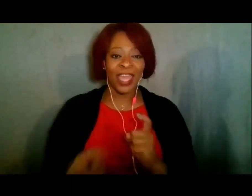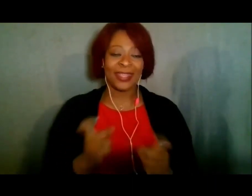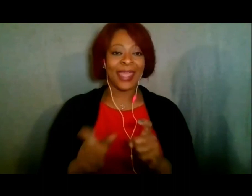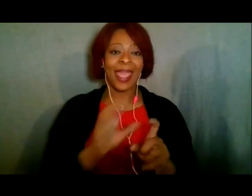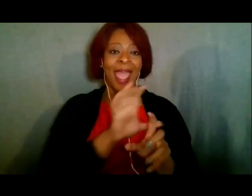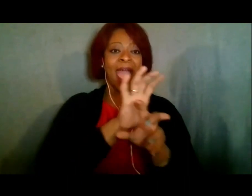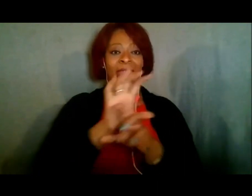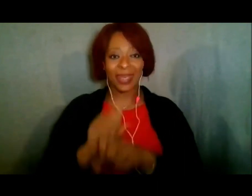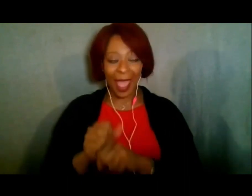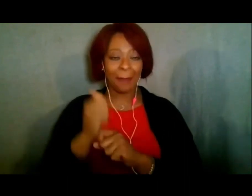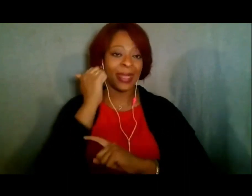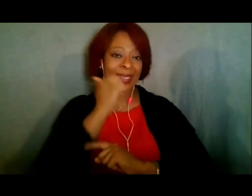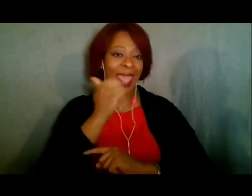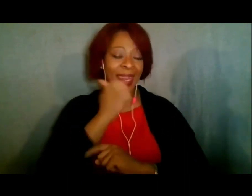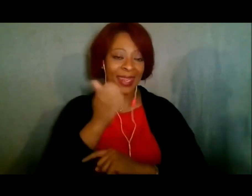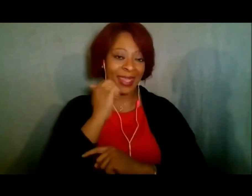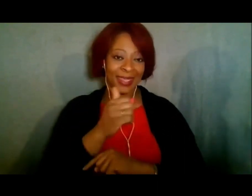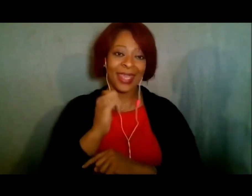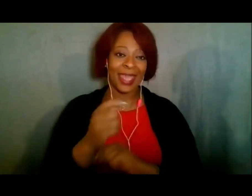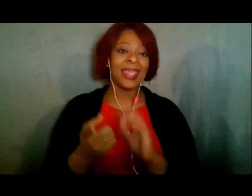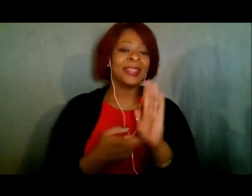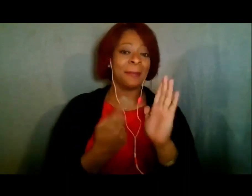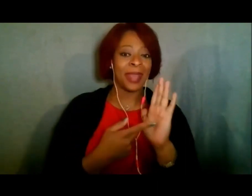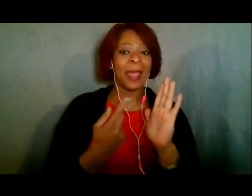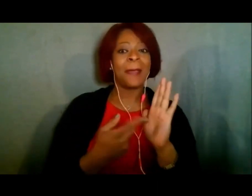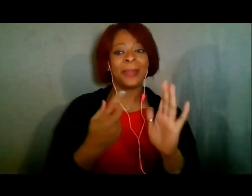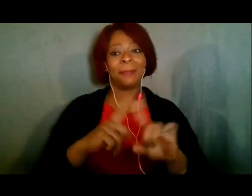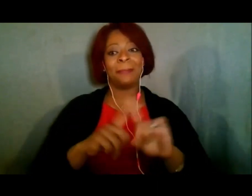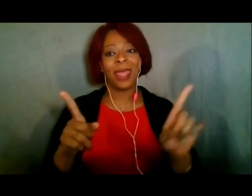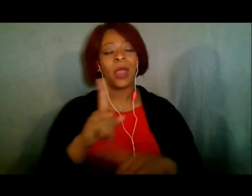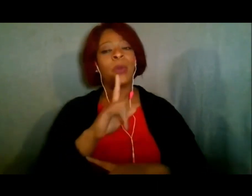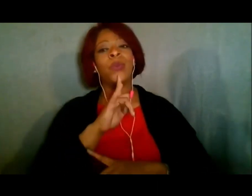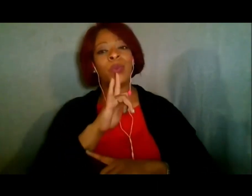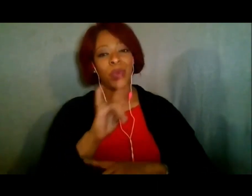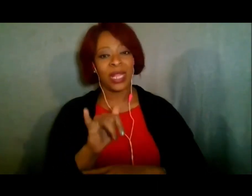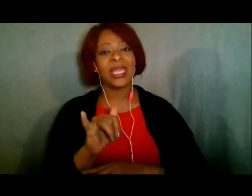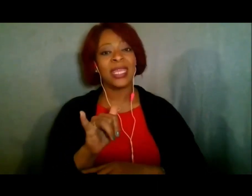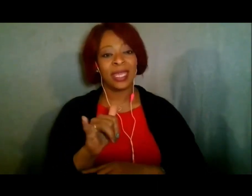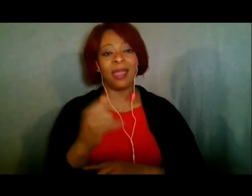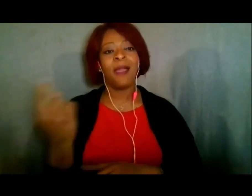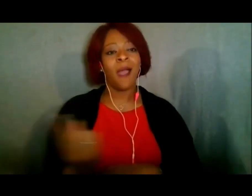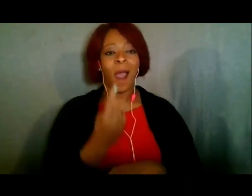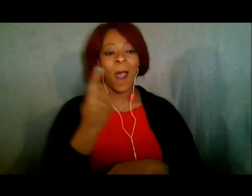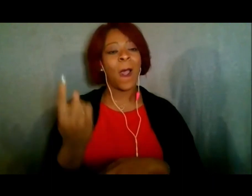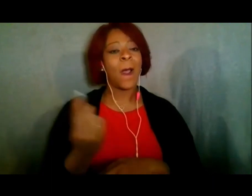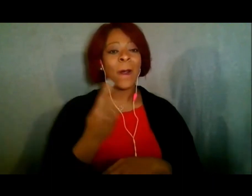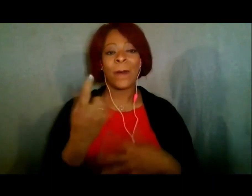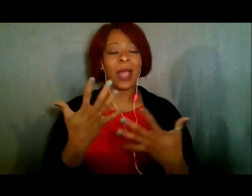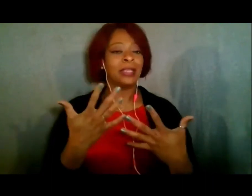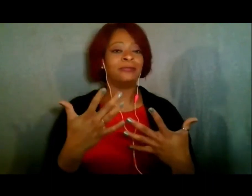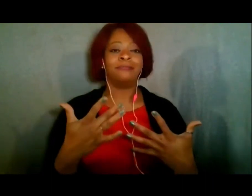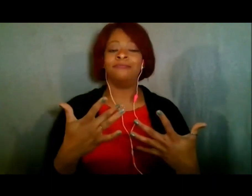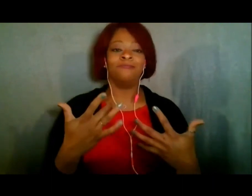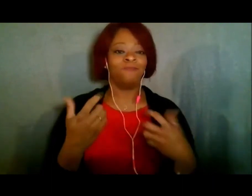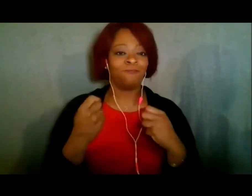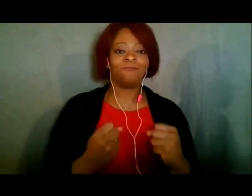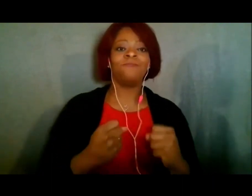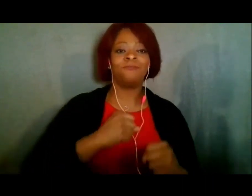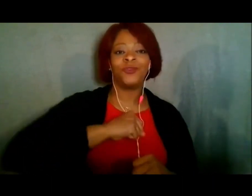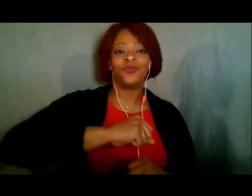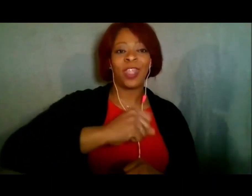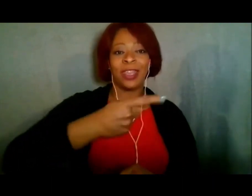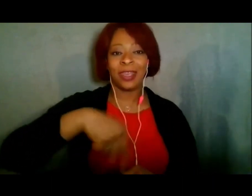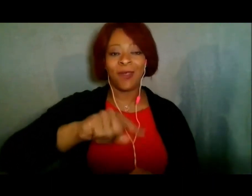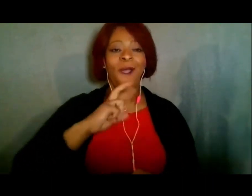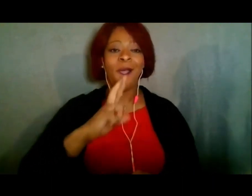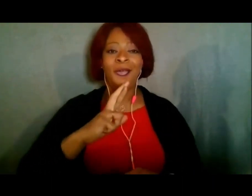a daily, weekly basis sometimes, but I really am always struck by how resilient people are and how important the power